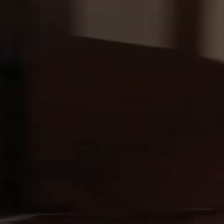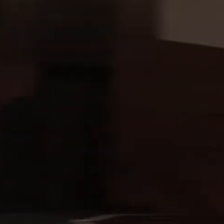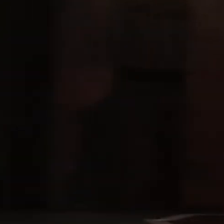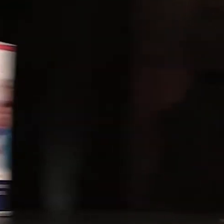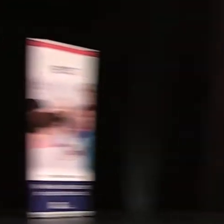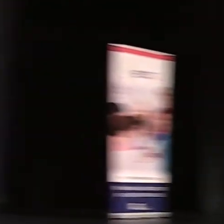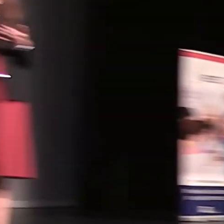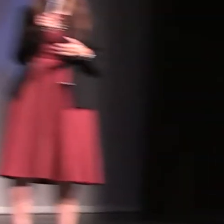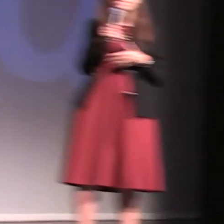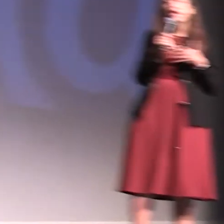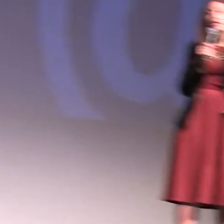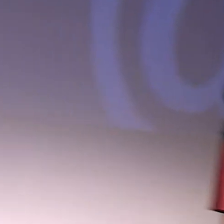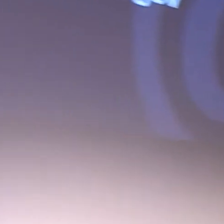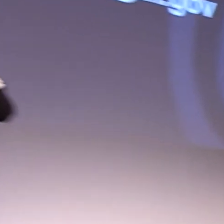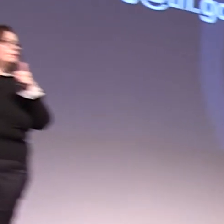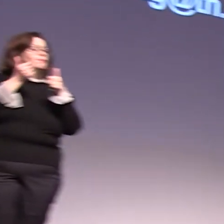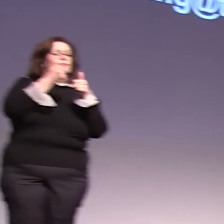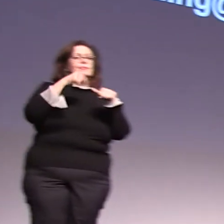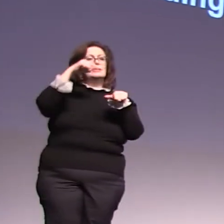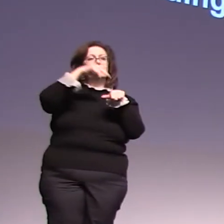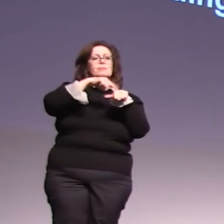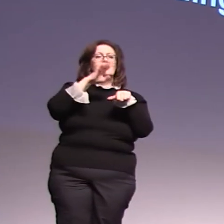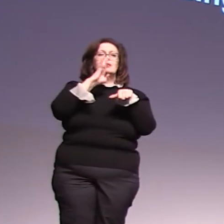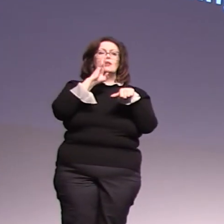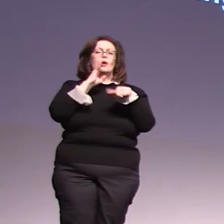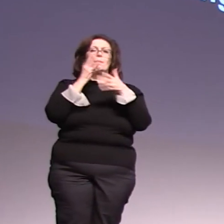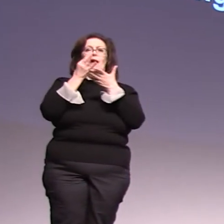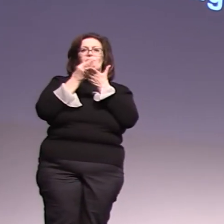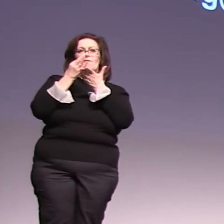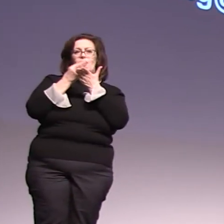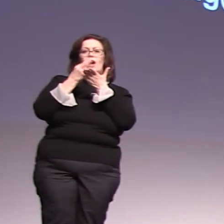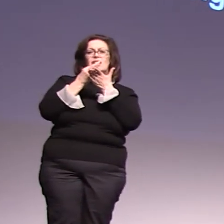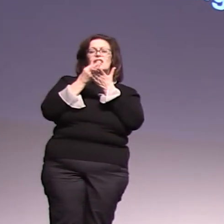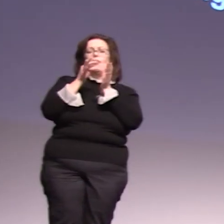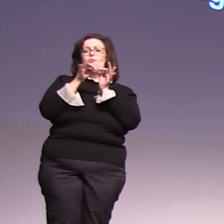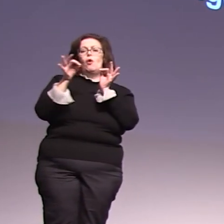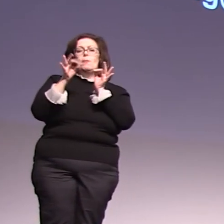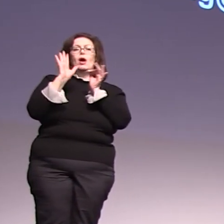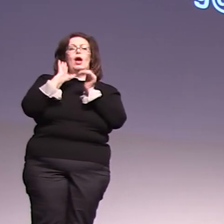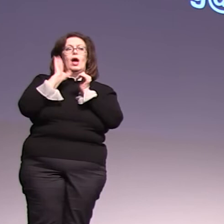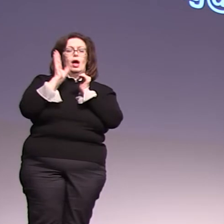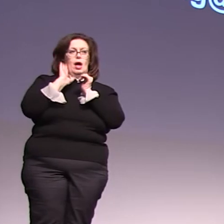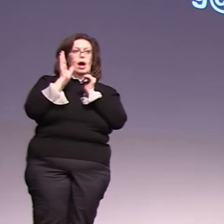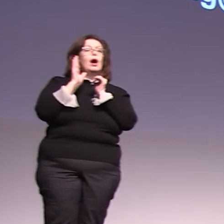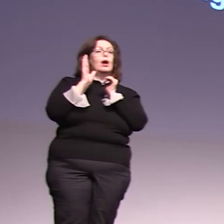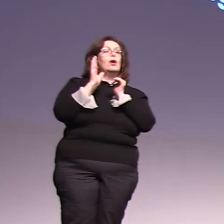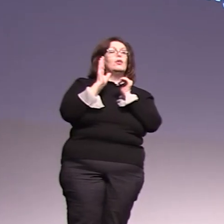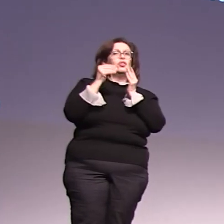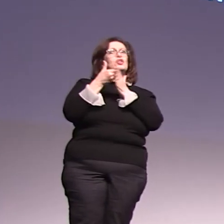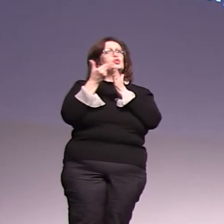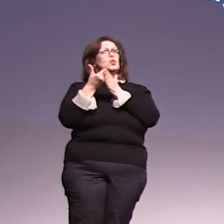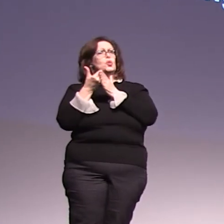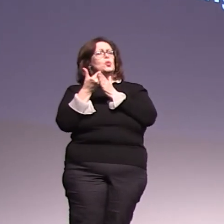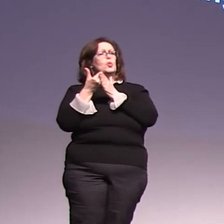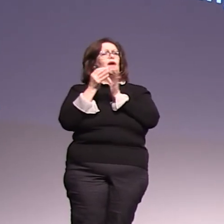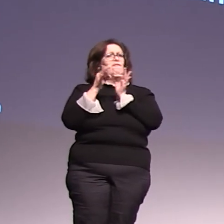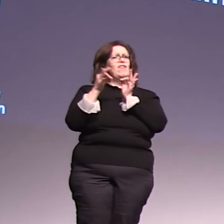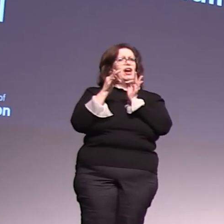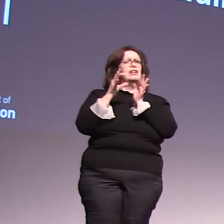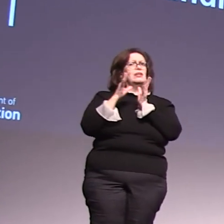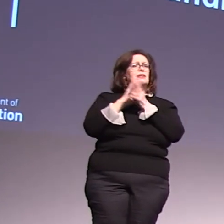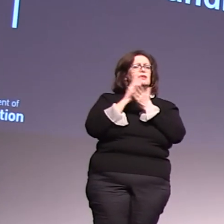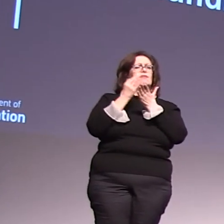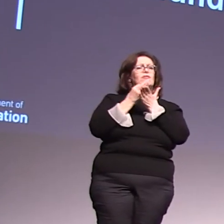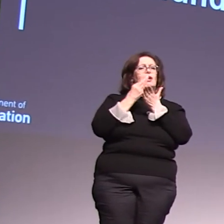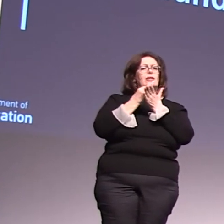able to address there. So one is, anytime we're talking about this funding formula and a potentially new funding formula, we are talking exclusively